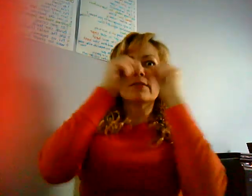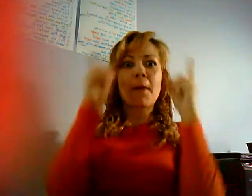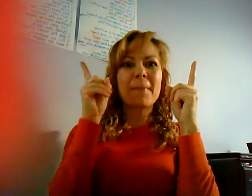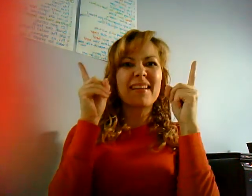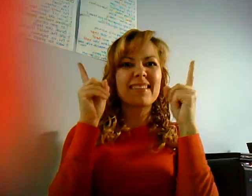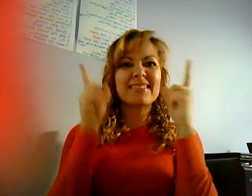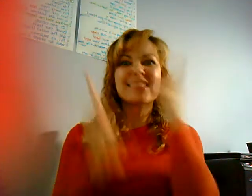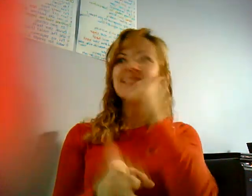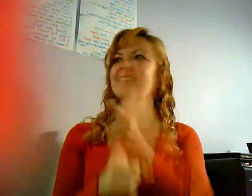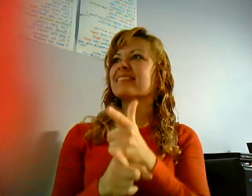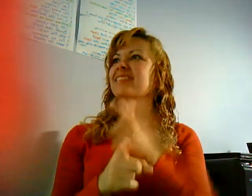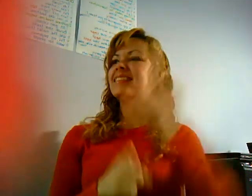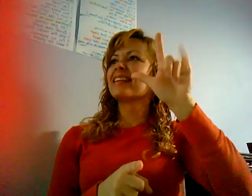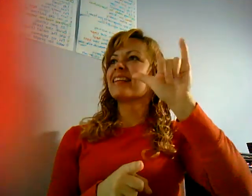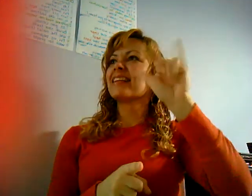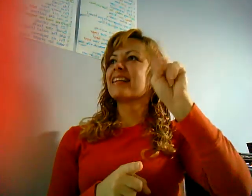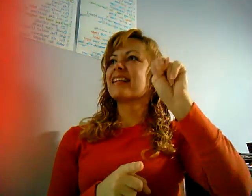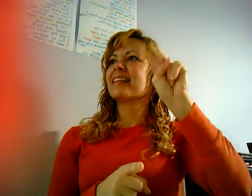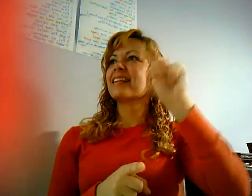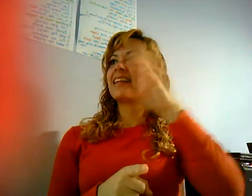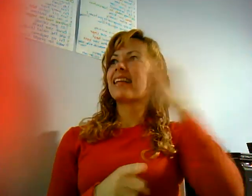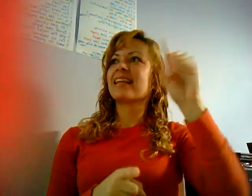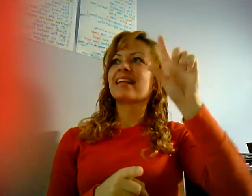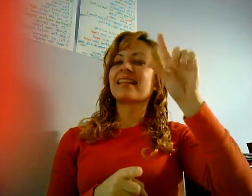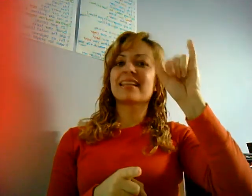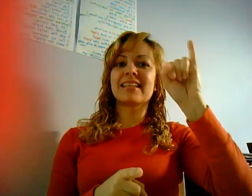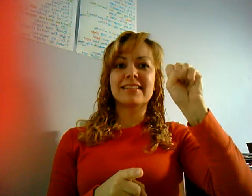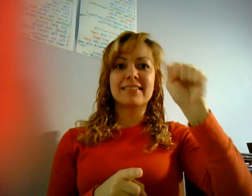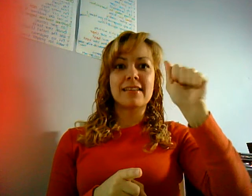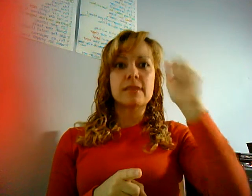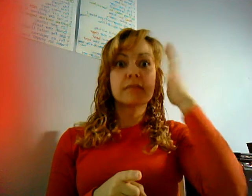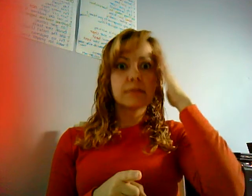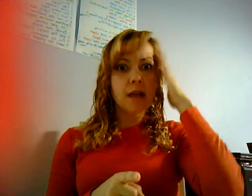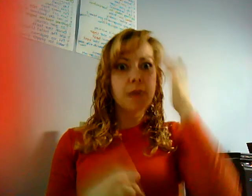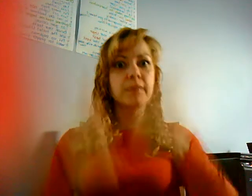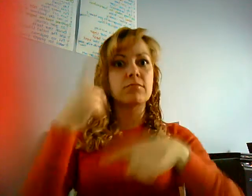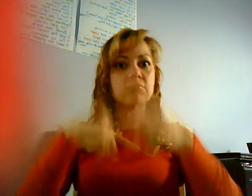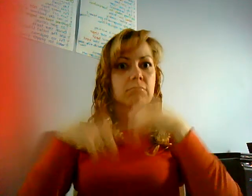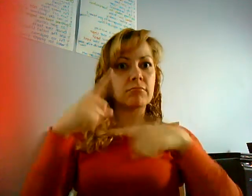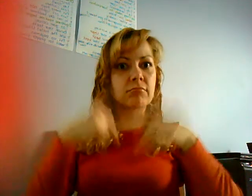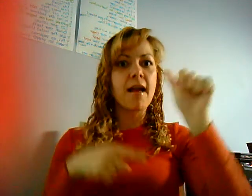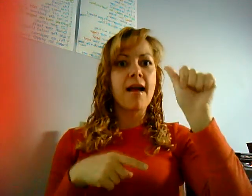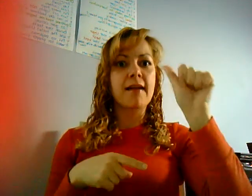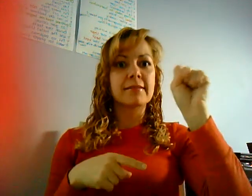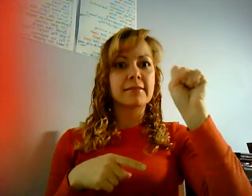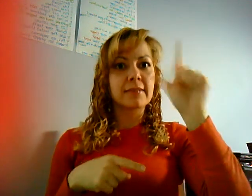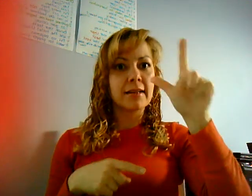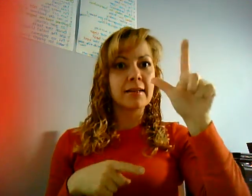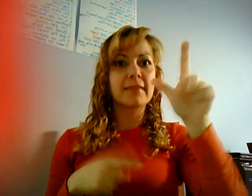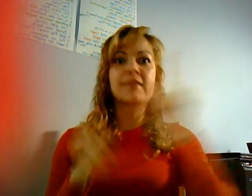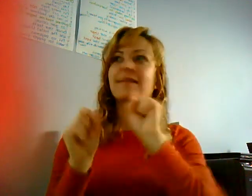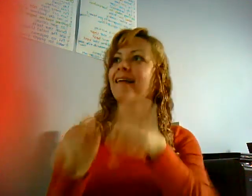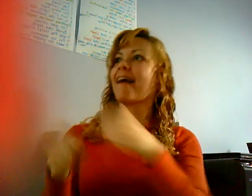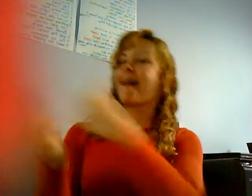When Pedro and I moved to Long Island, I was surprised to see Lynn and Lisa that